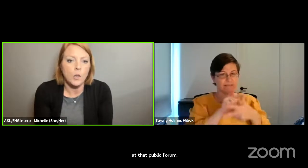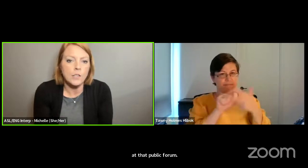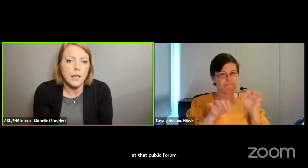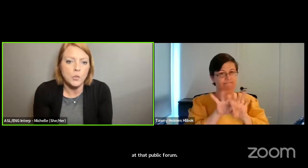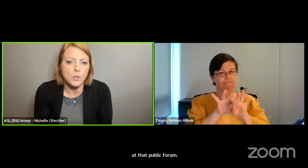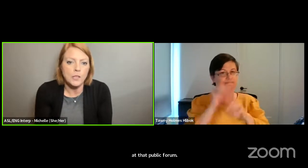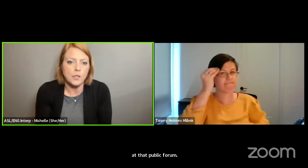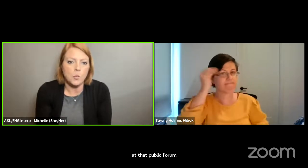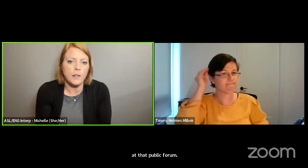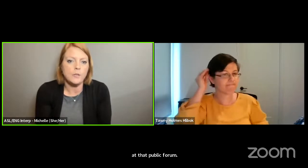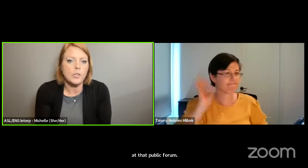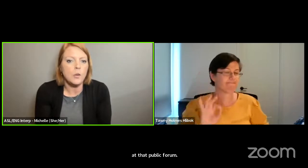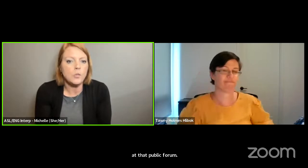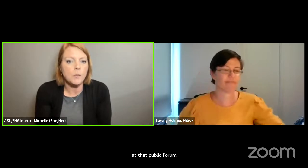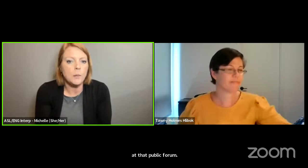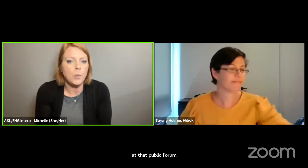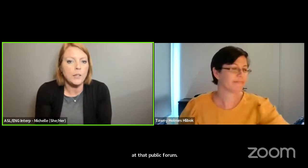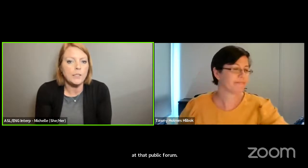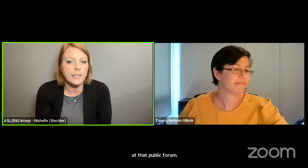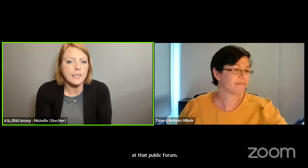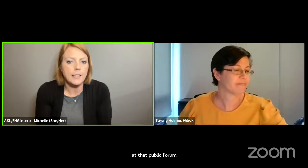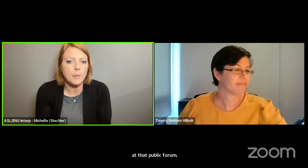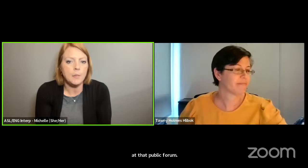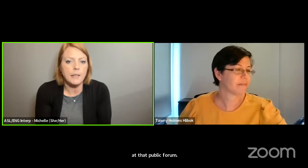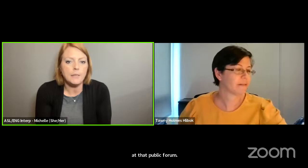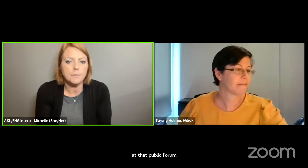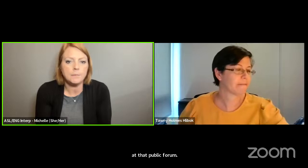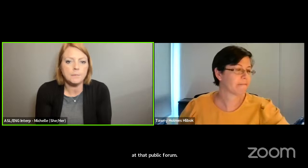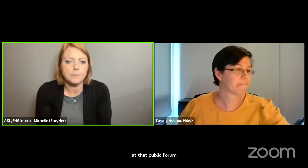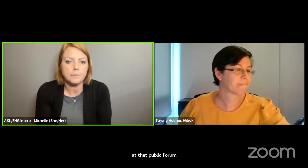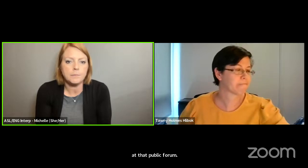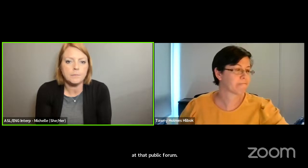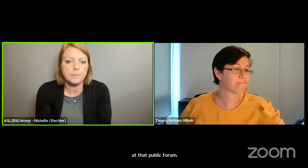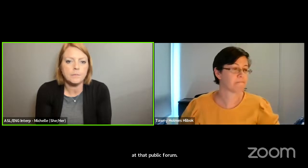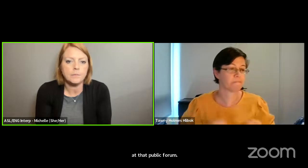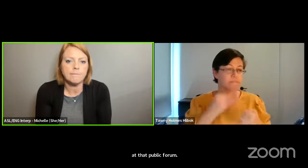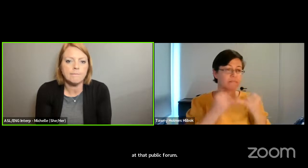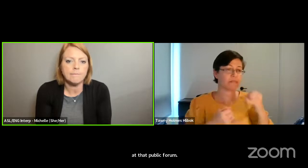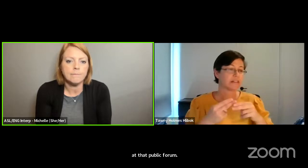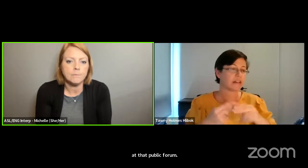accommodating their work schedules as well. So those are some important dates to keep in mind.